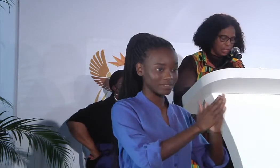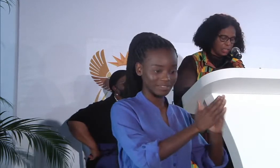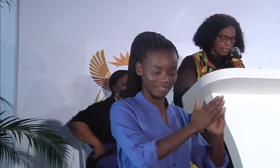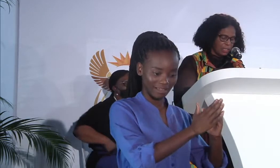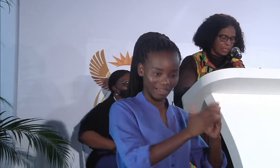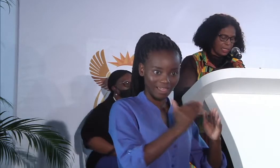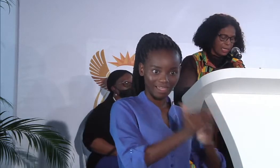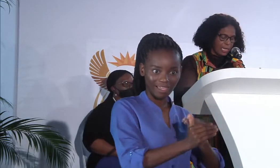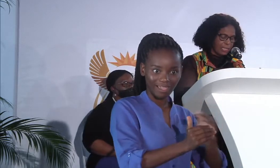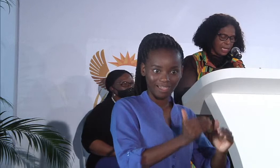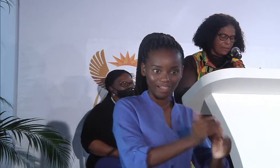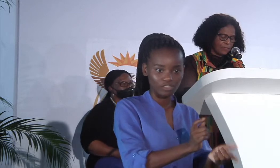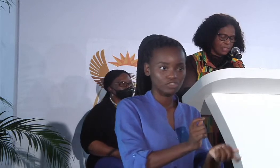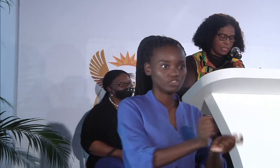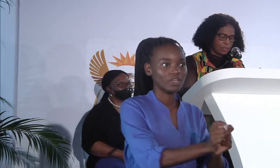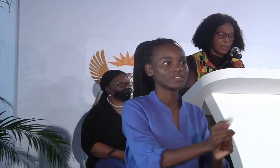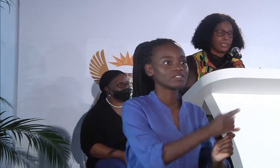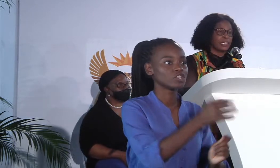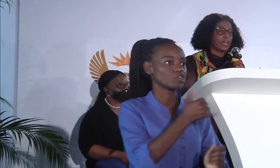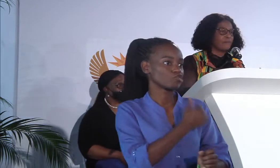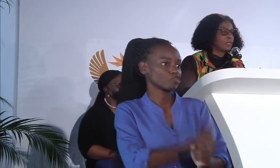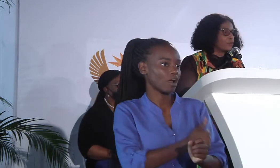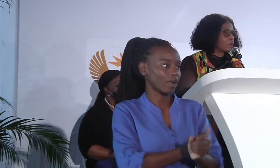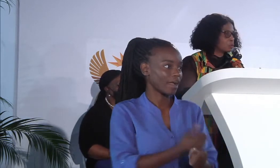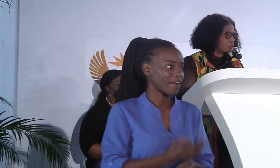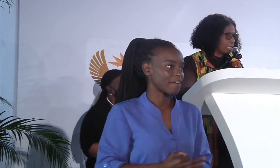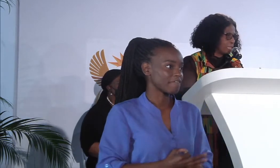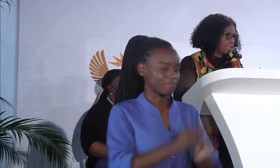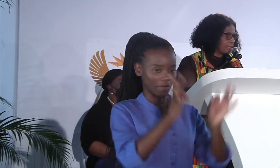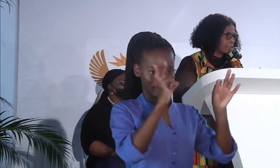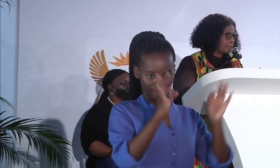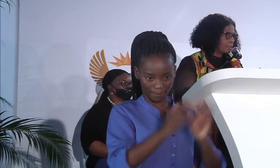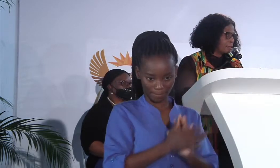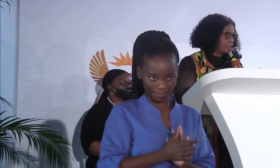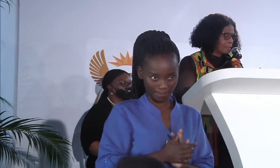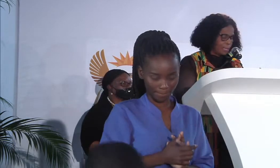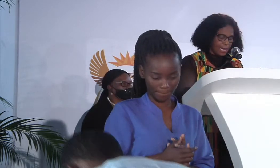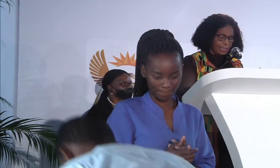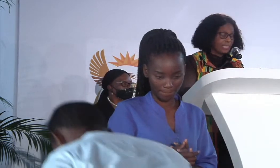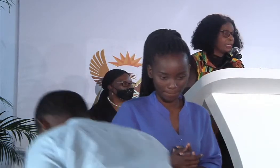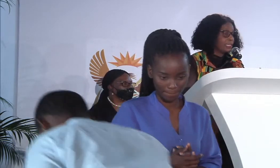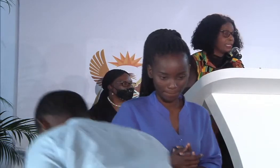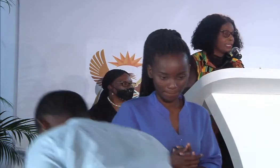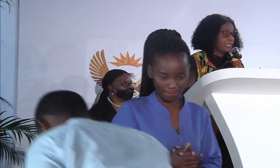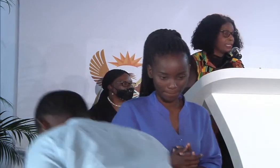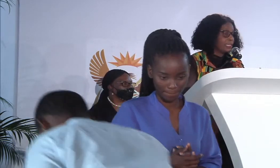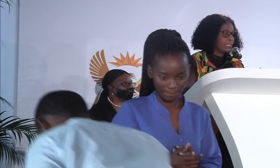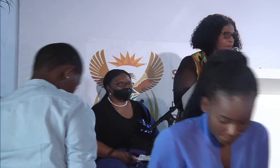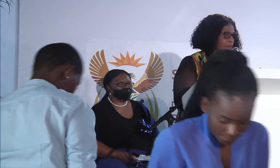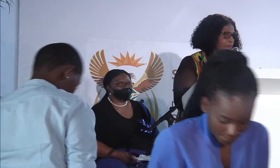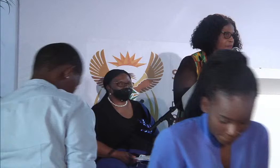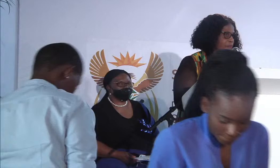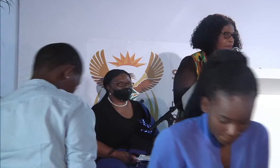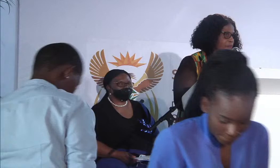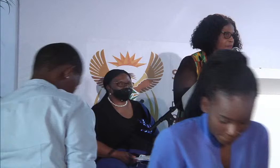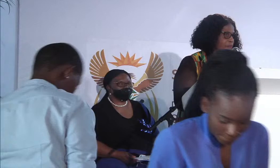nation, as envisaged by the government of Kwa-Zulu Natal and the national